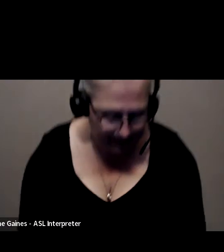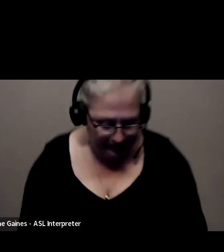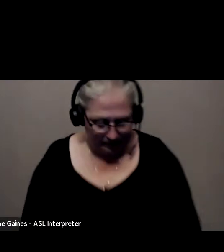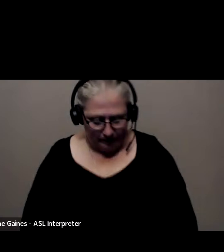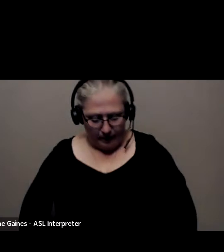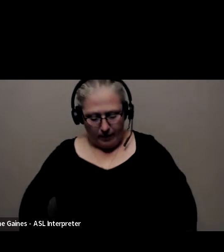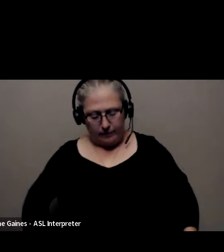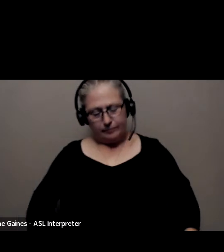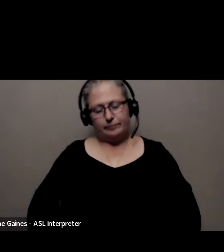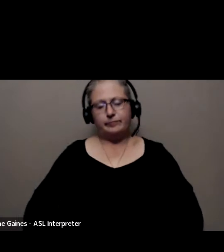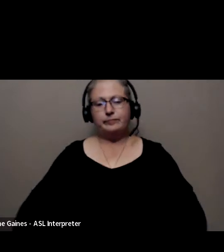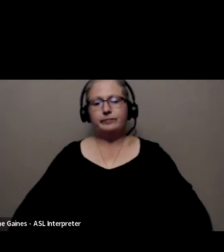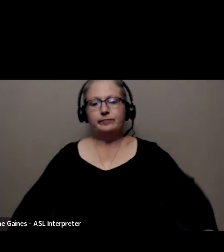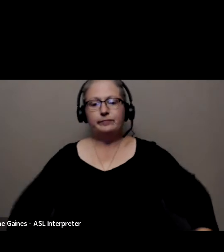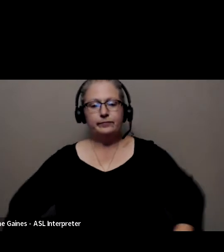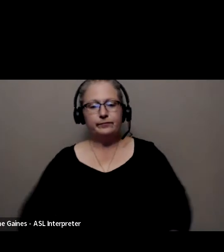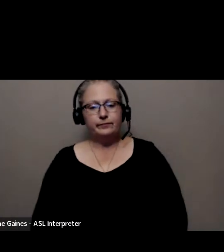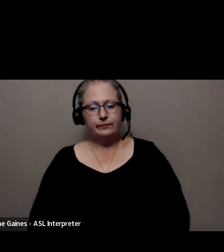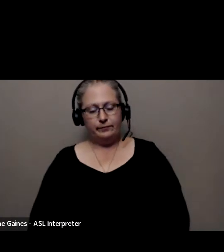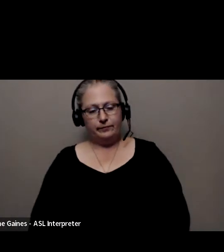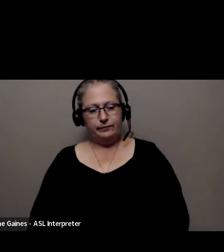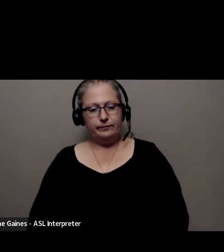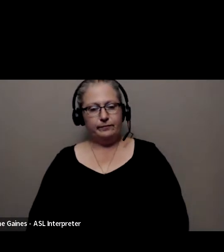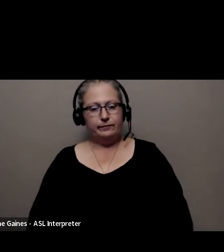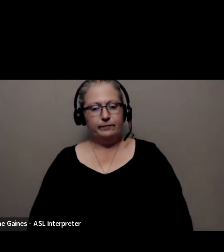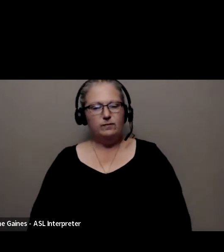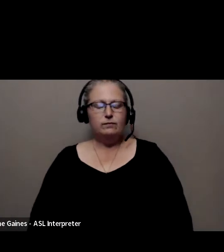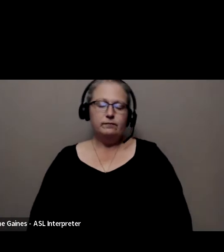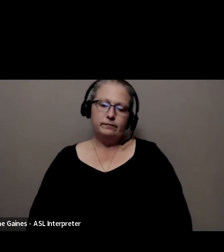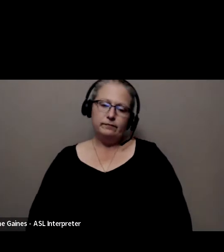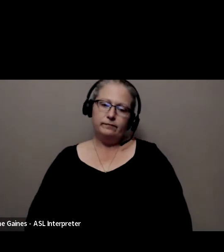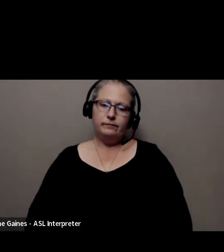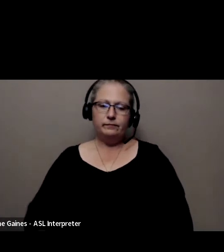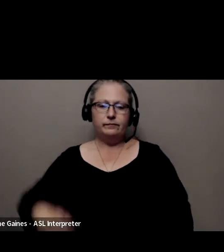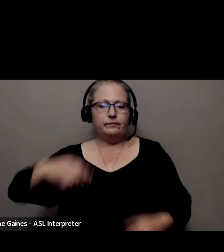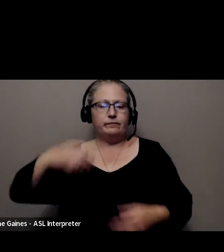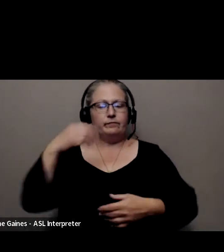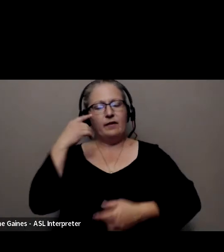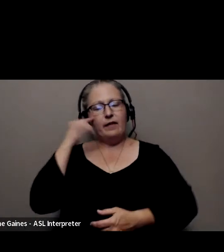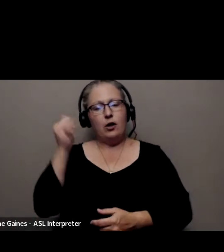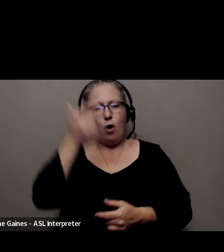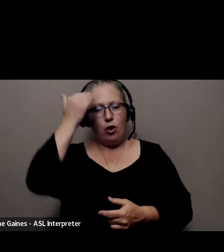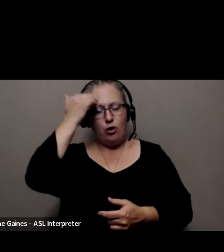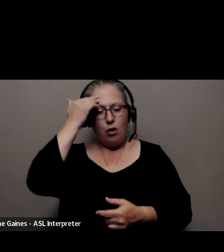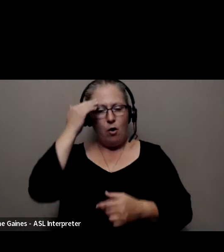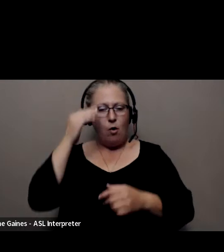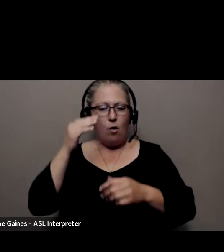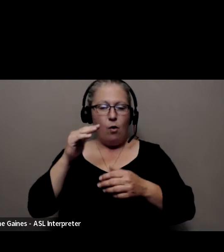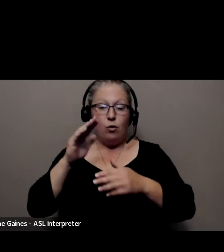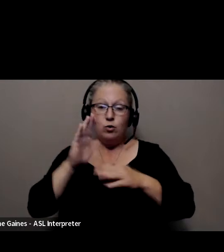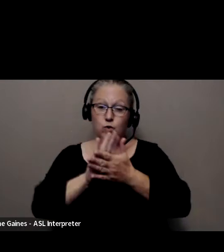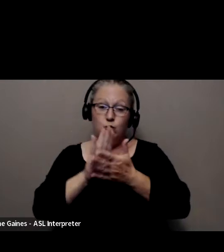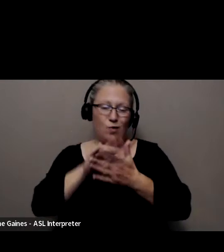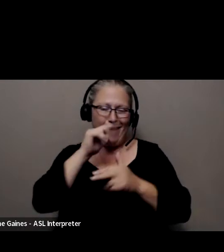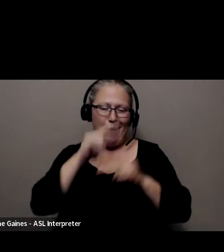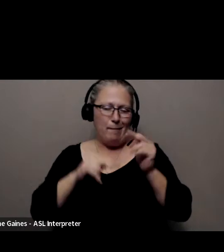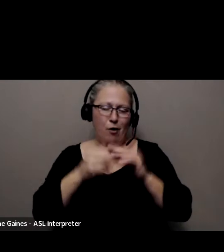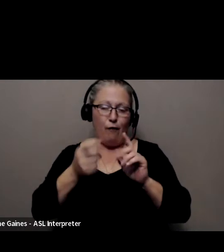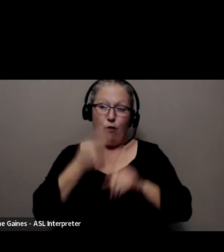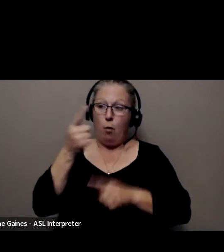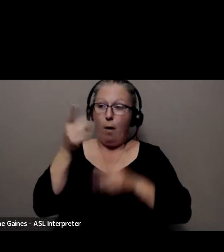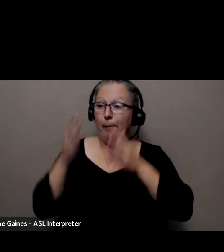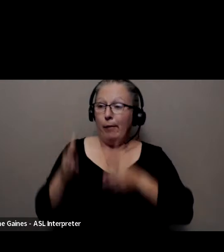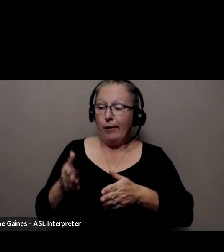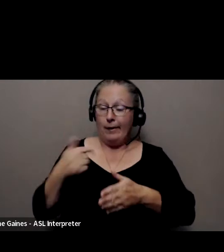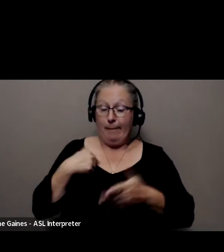know, I think you all know schools don't get built by one person, and I may be up